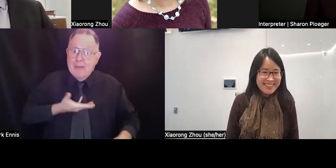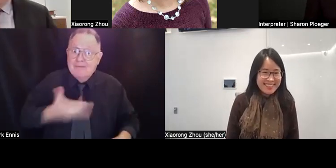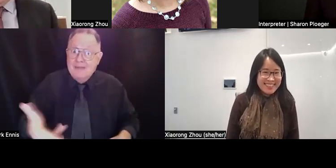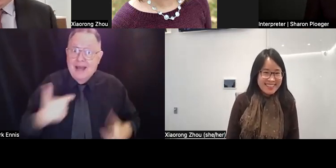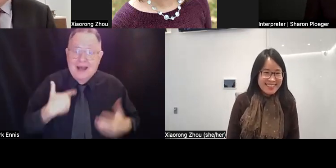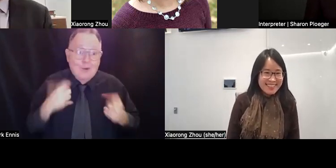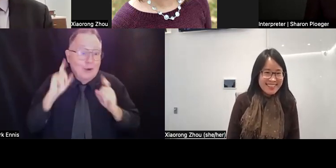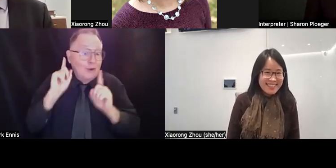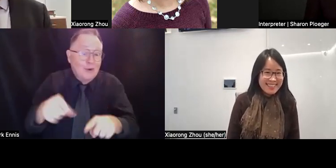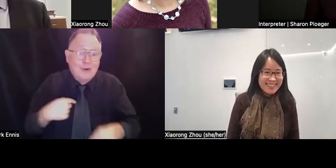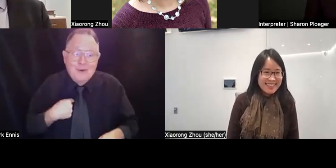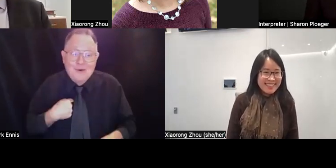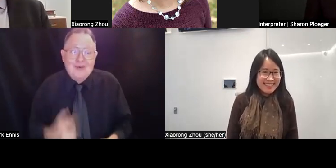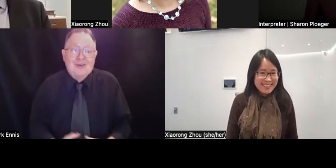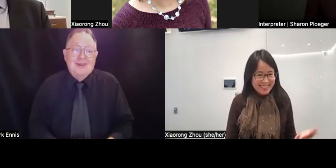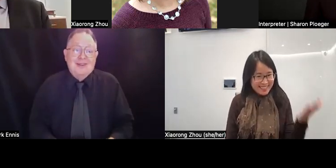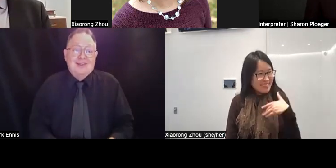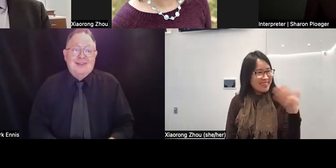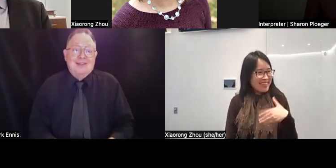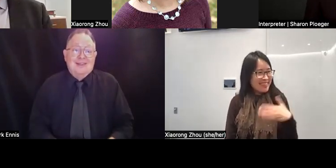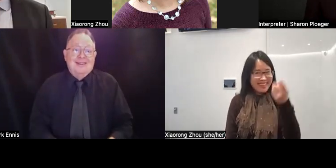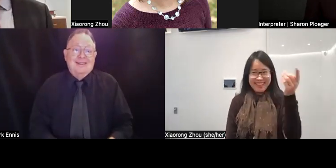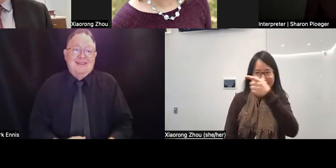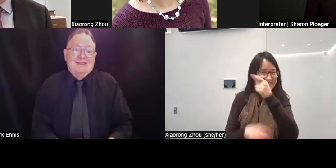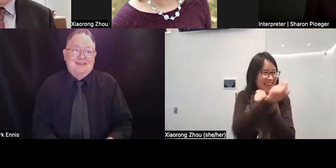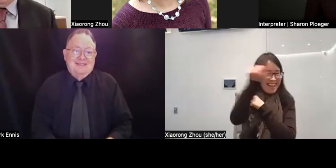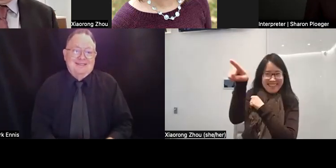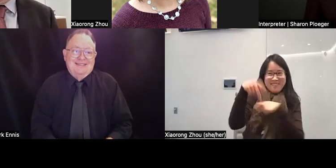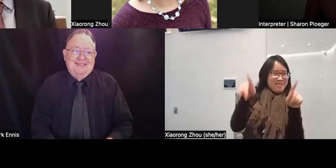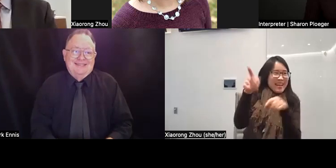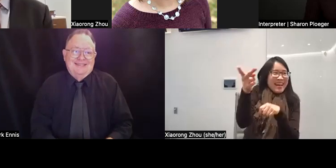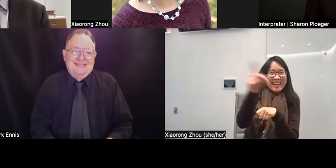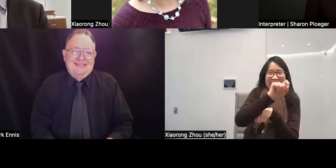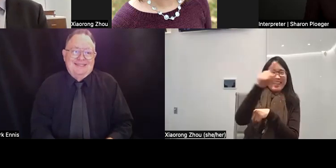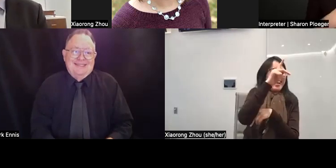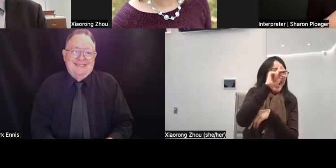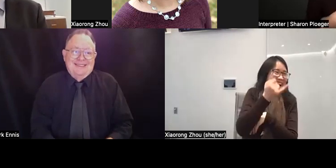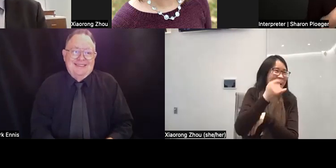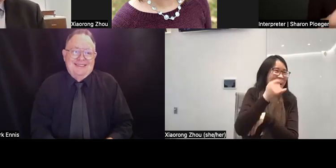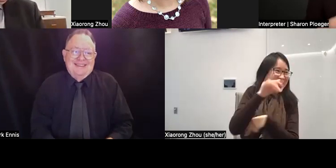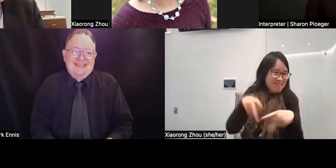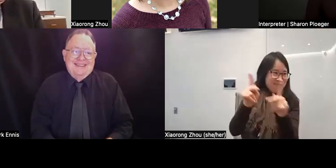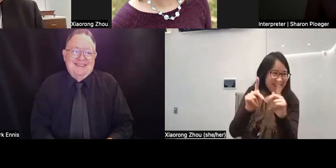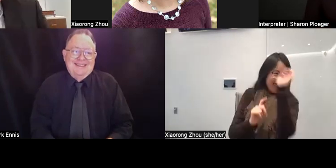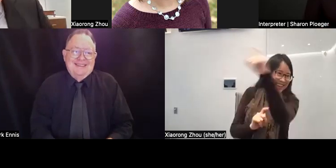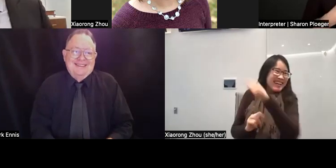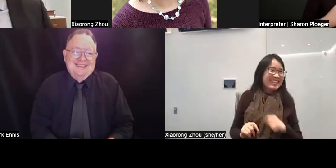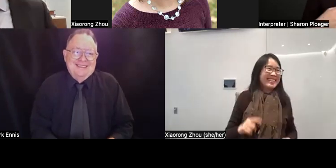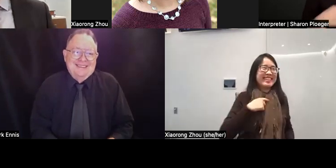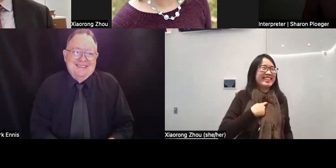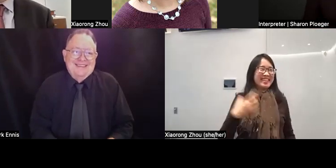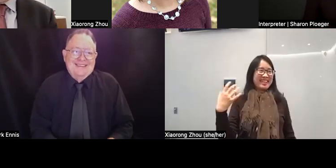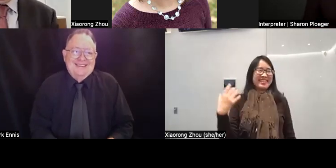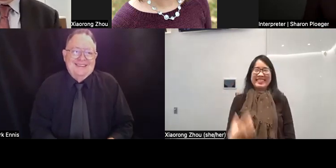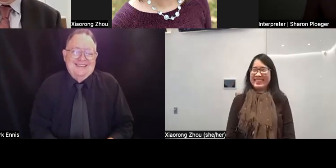but come on, you can come, sure. Ask them. They'll give you permission to come. You